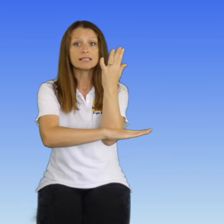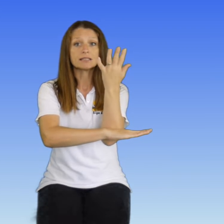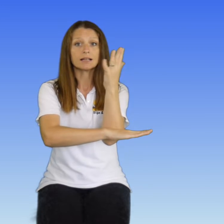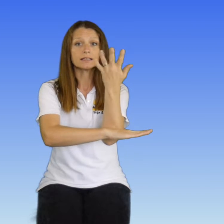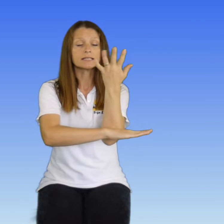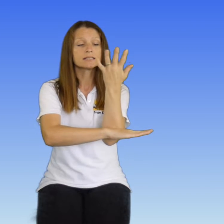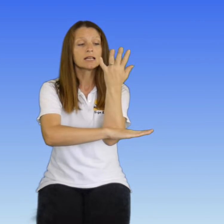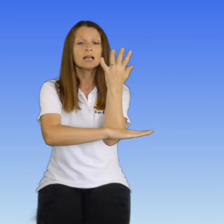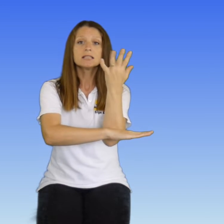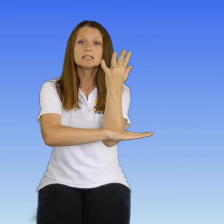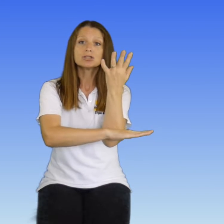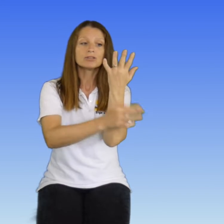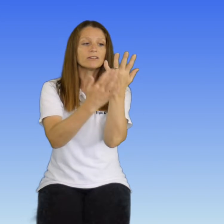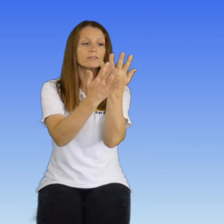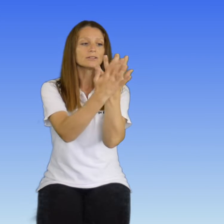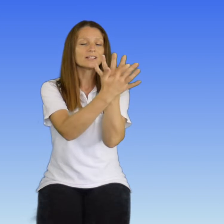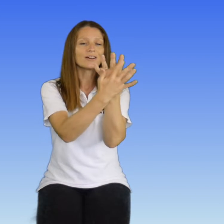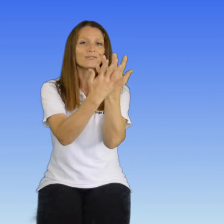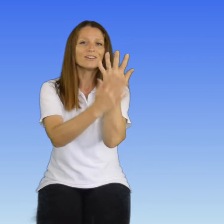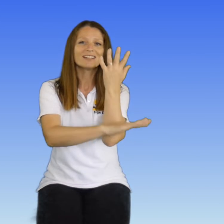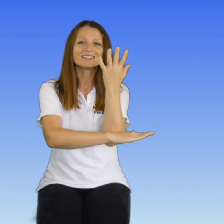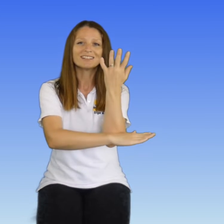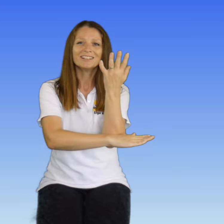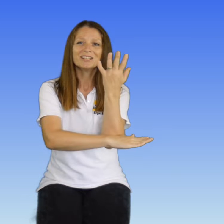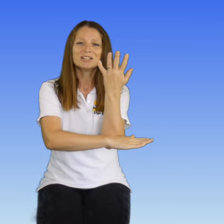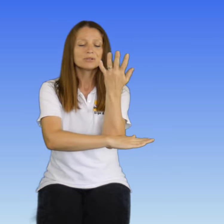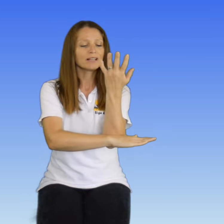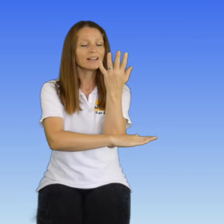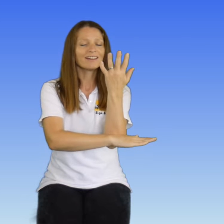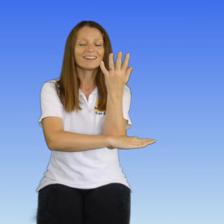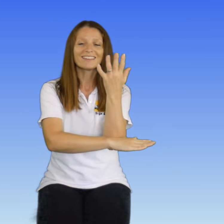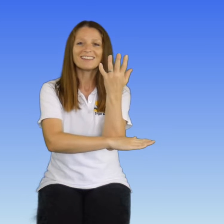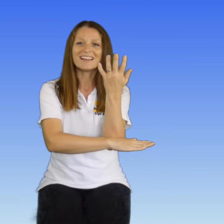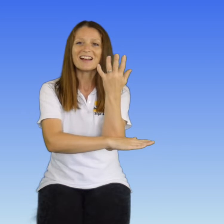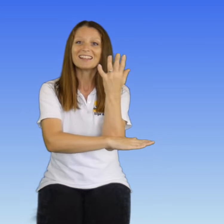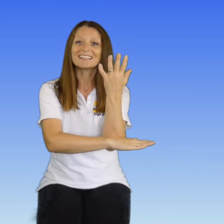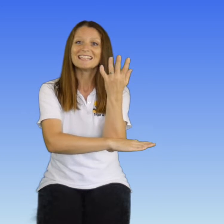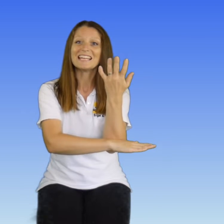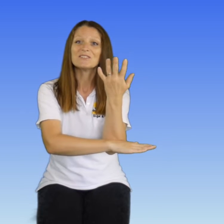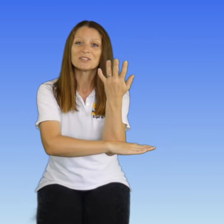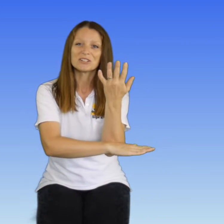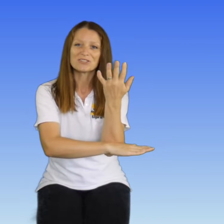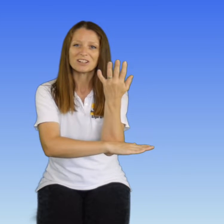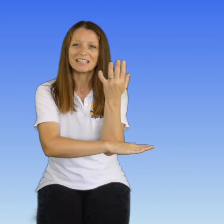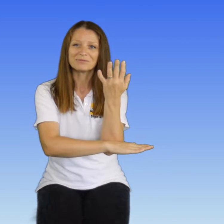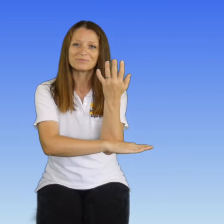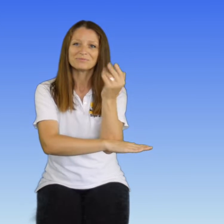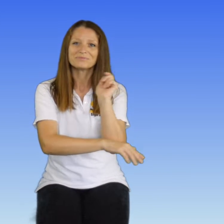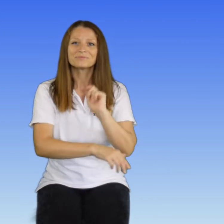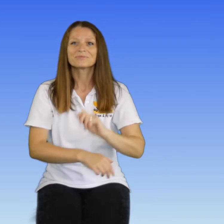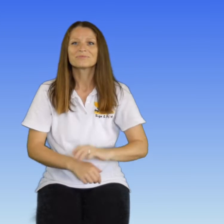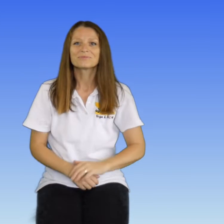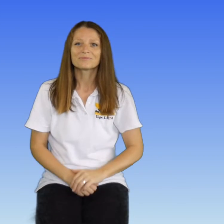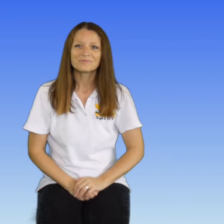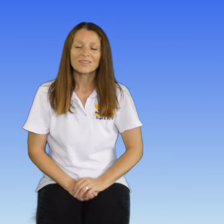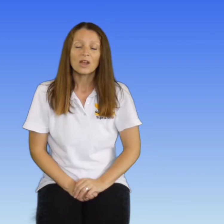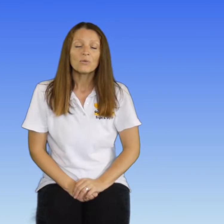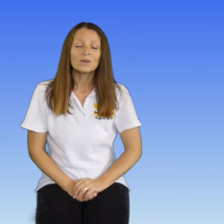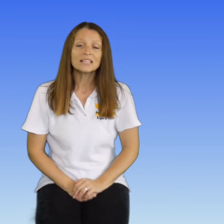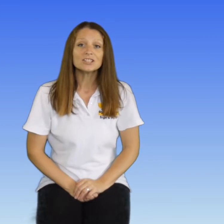like this. This is tree. It looks like our fingers are twinkling like the leaves on a tree. We're going to do the